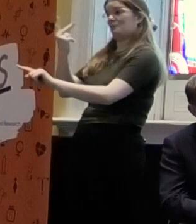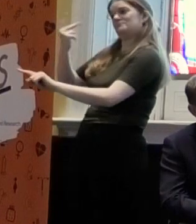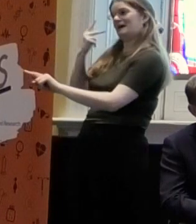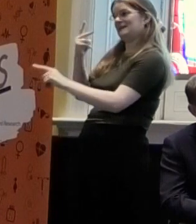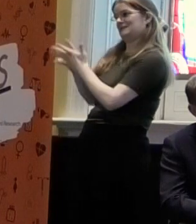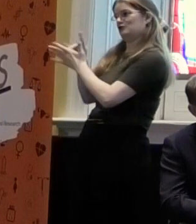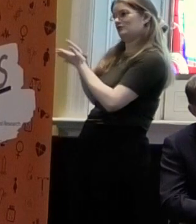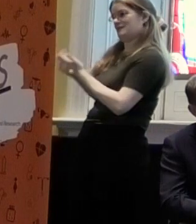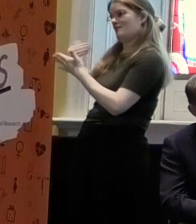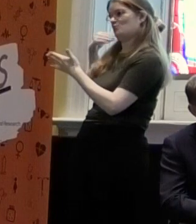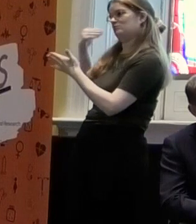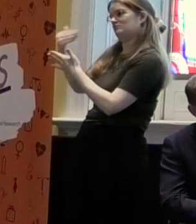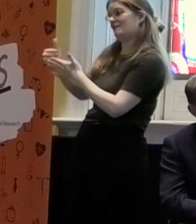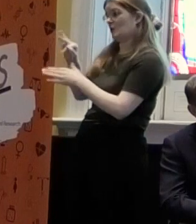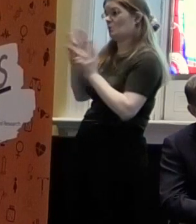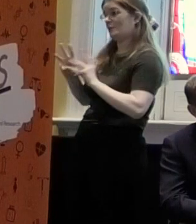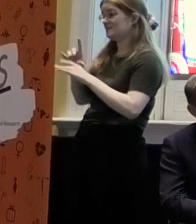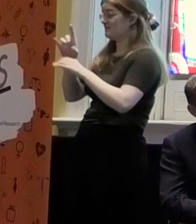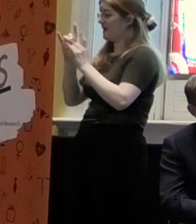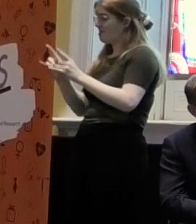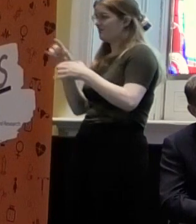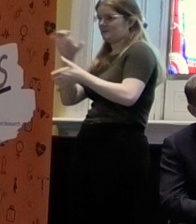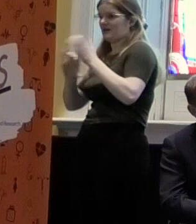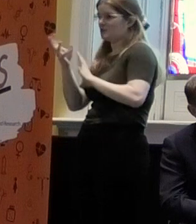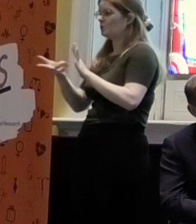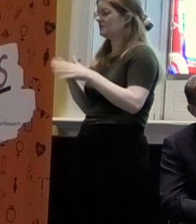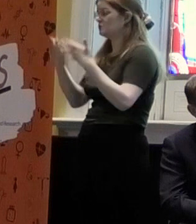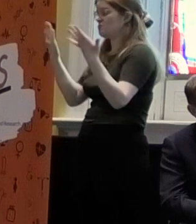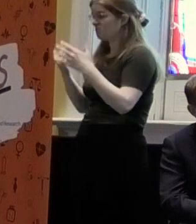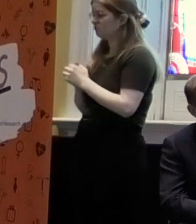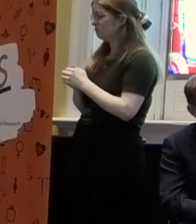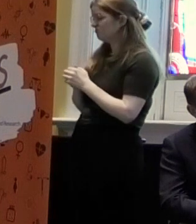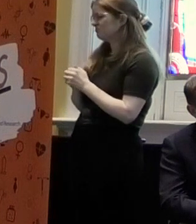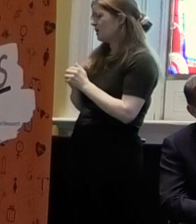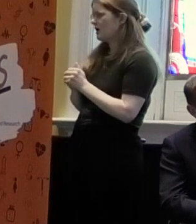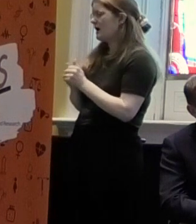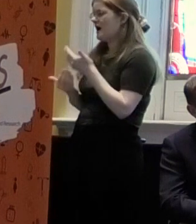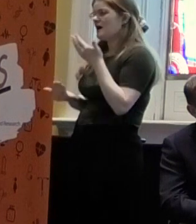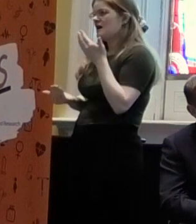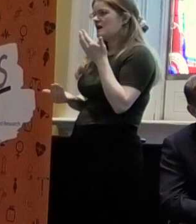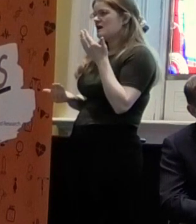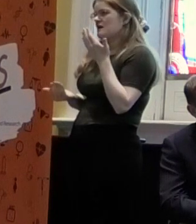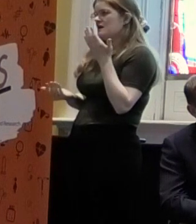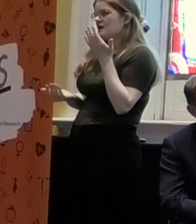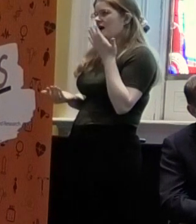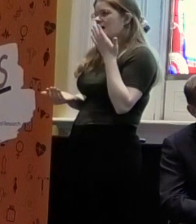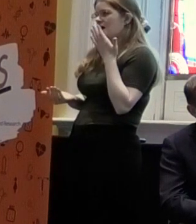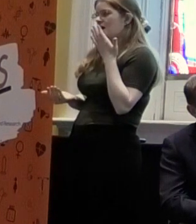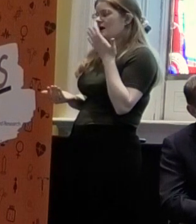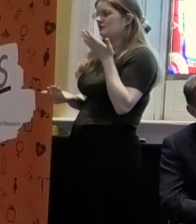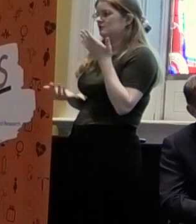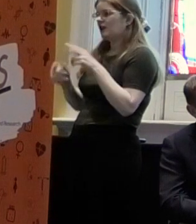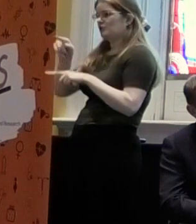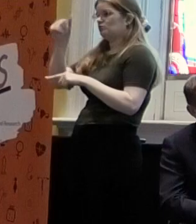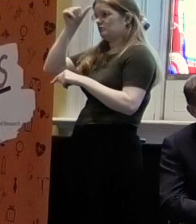This is the then of Women's Health and of Science Week. I suppose, why and how have women been